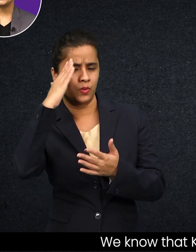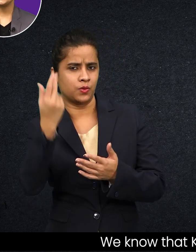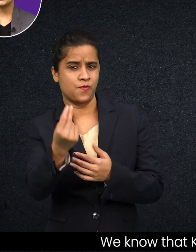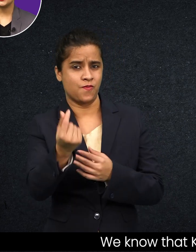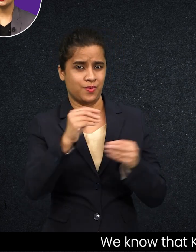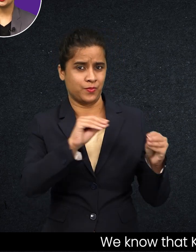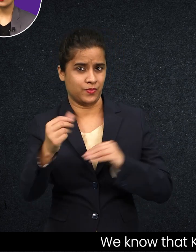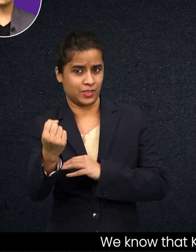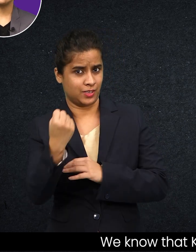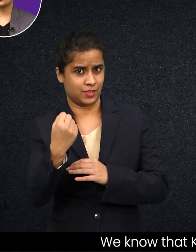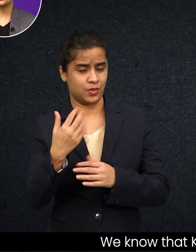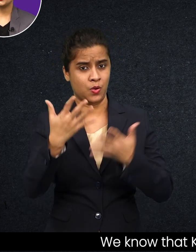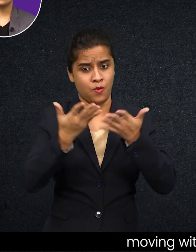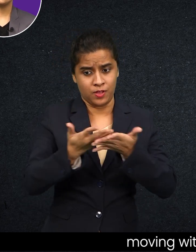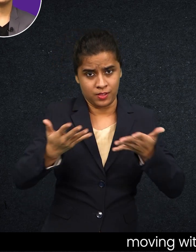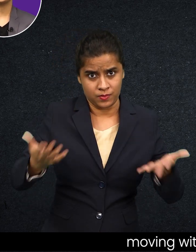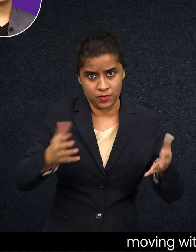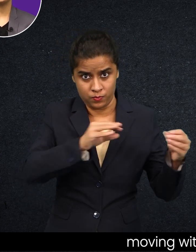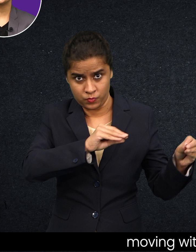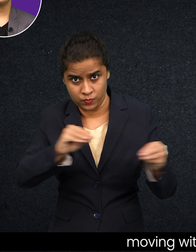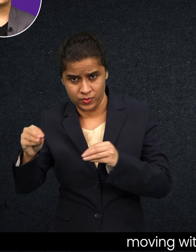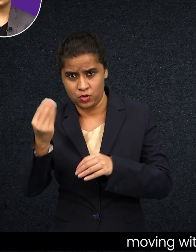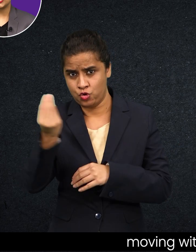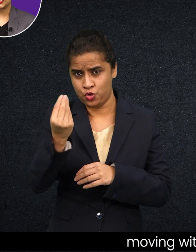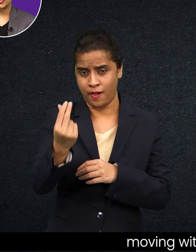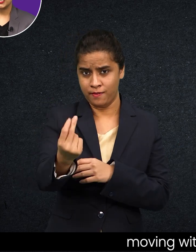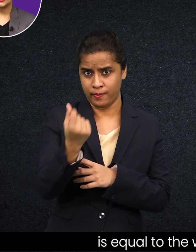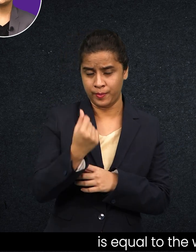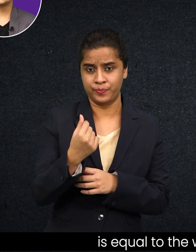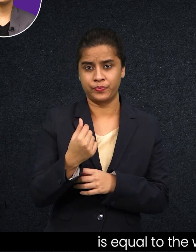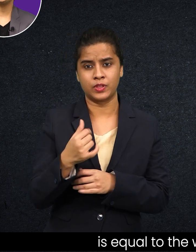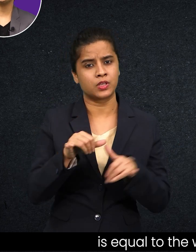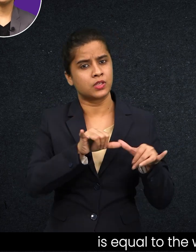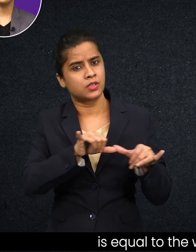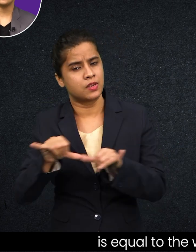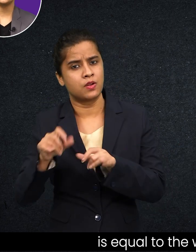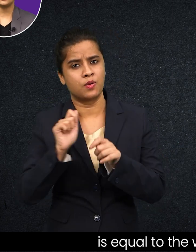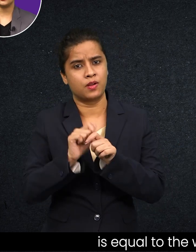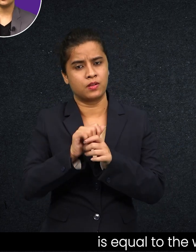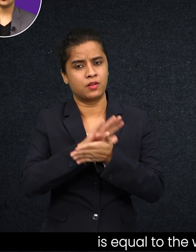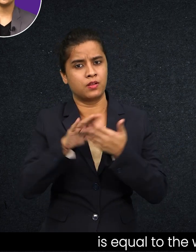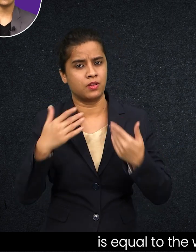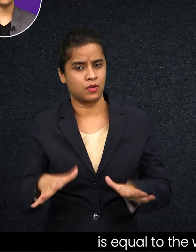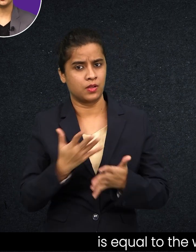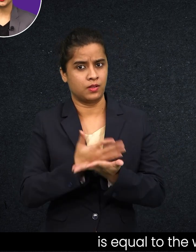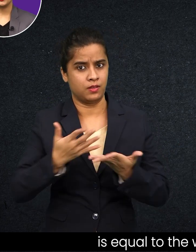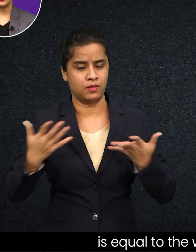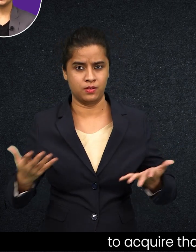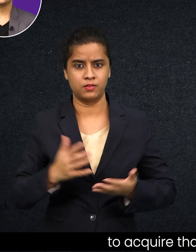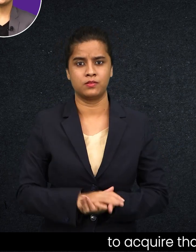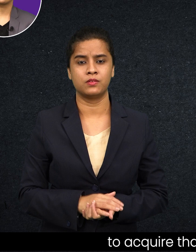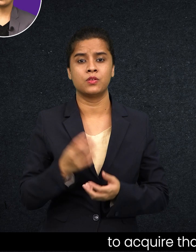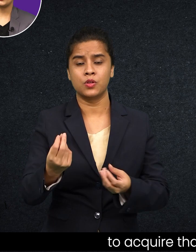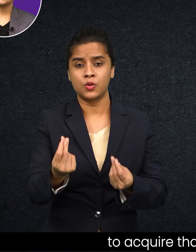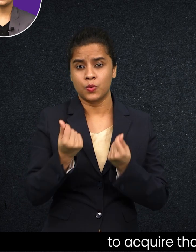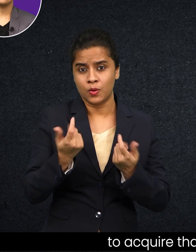that kinetic energy of a body moving with a certain velocity is equal to the work done on the object